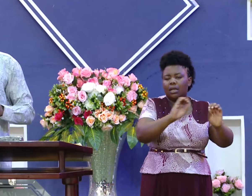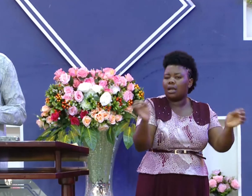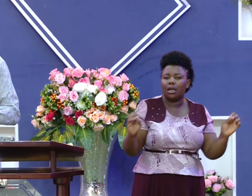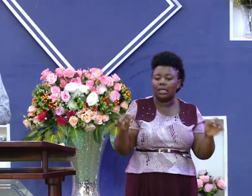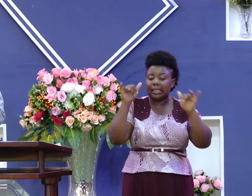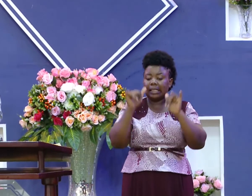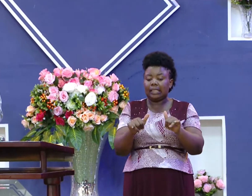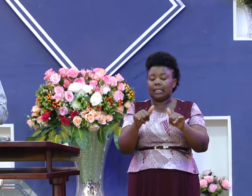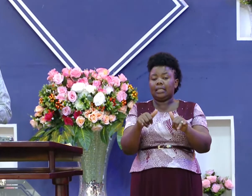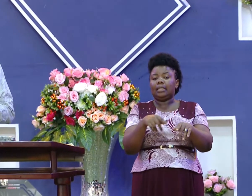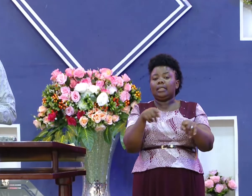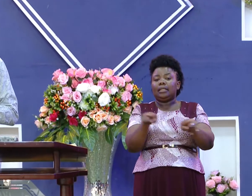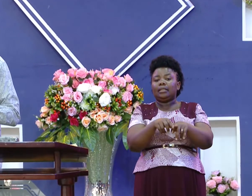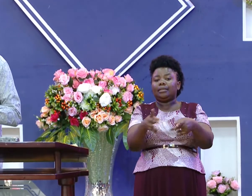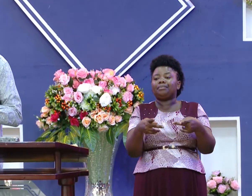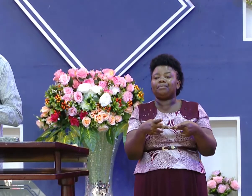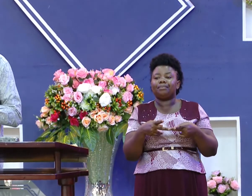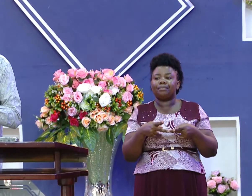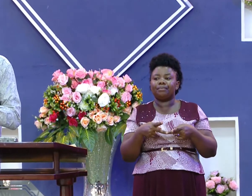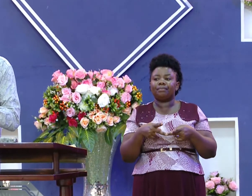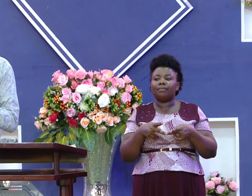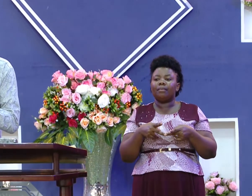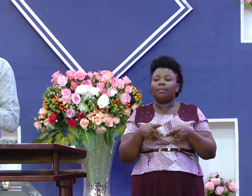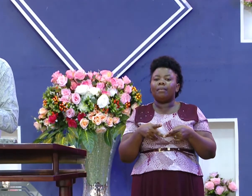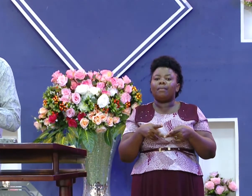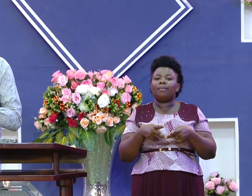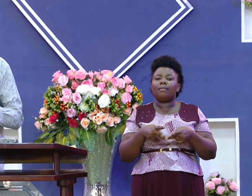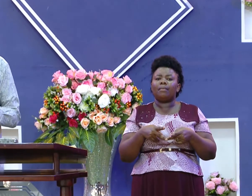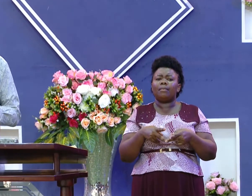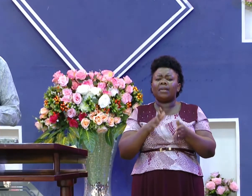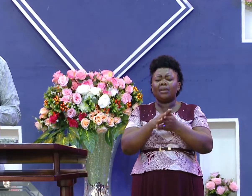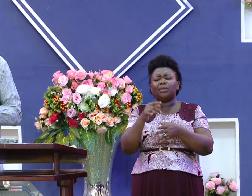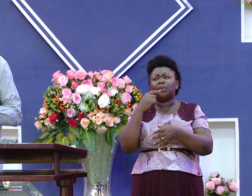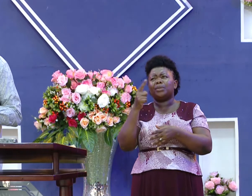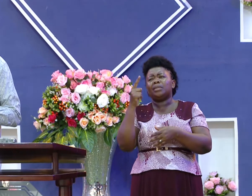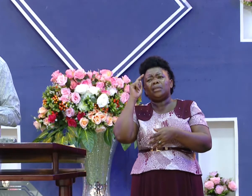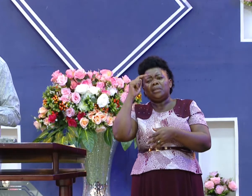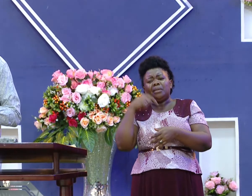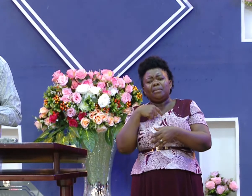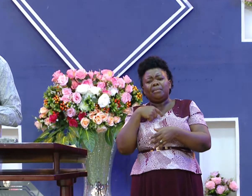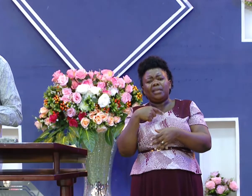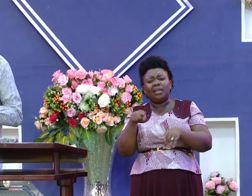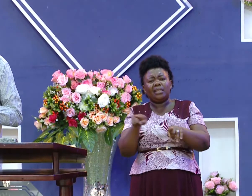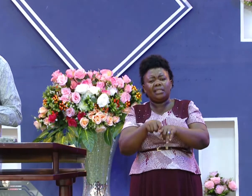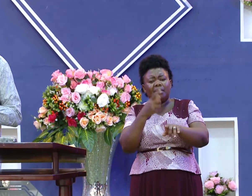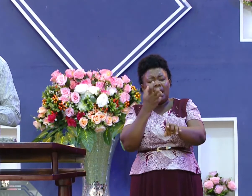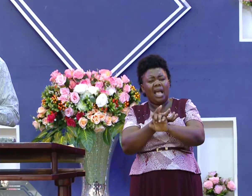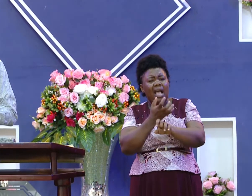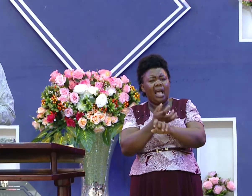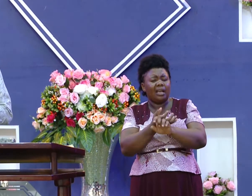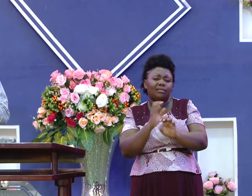You don't deserve to go here or there. Don't touch this. Don't touch that. Be there. Do you call my body